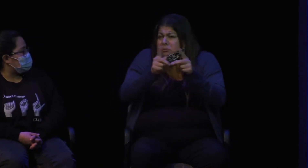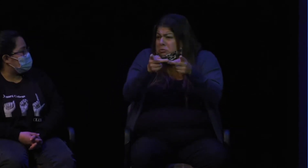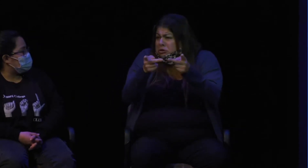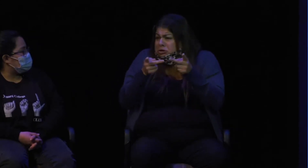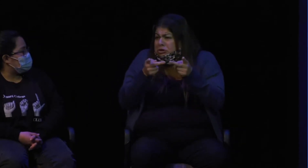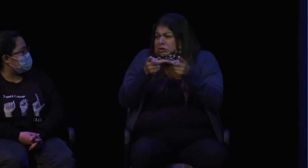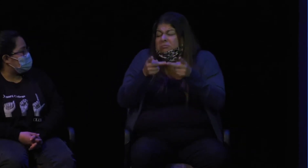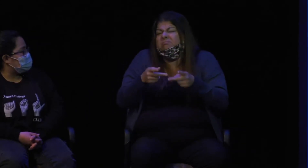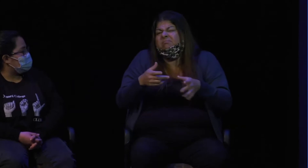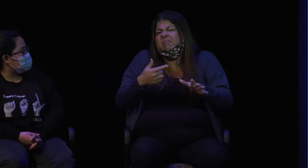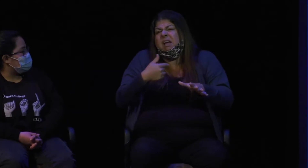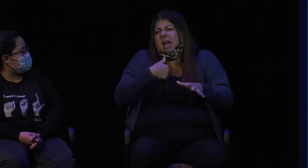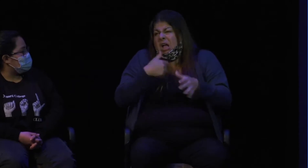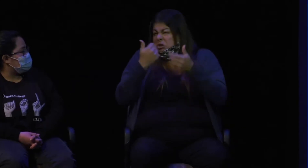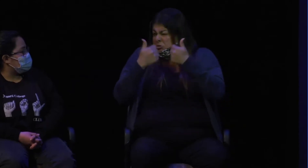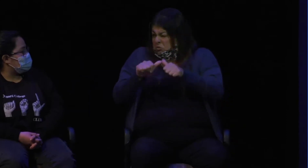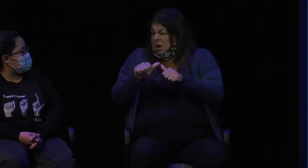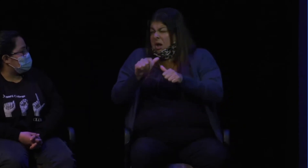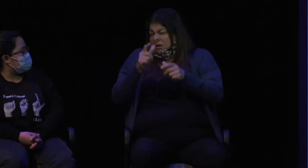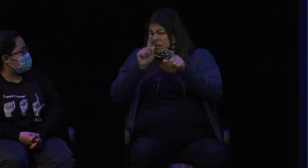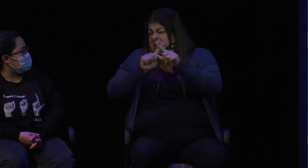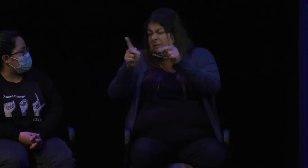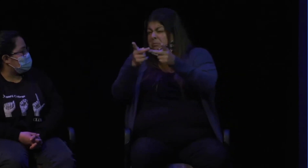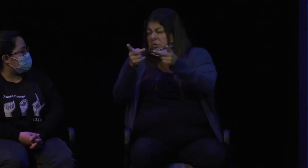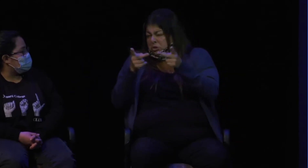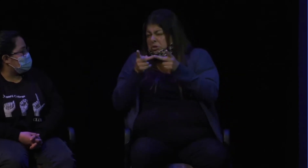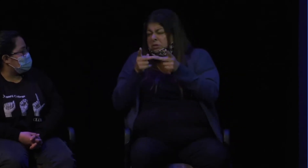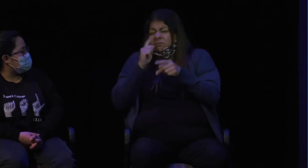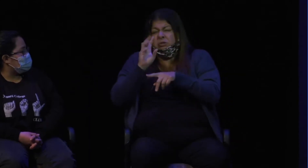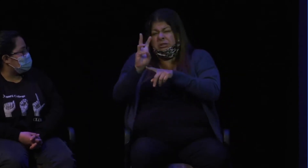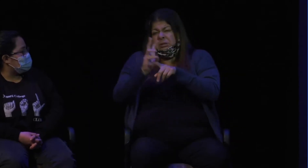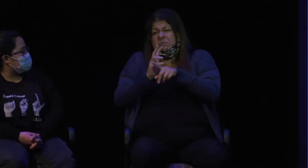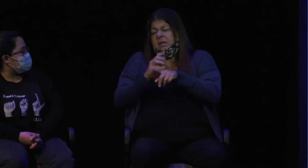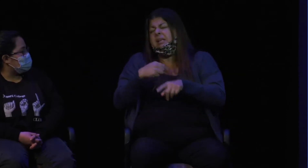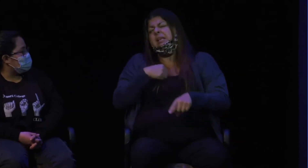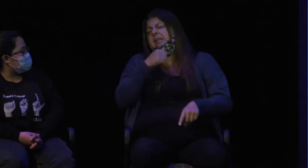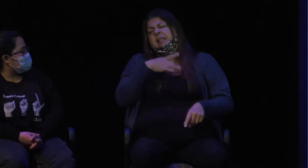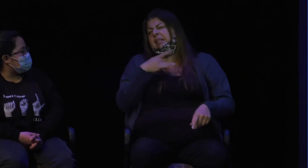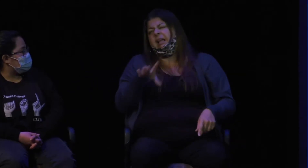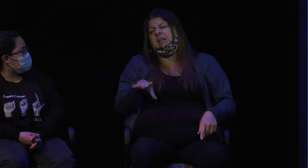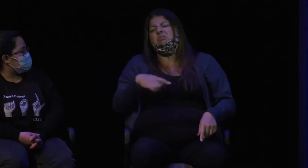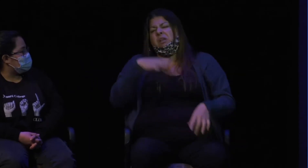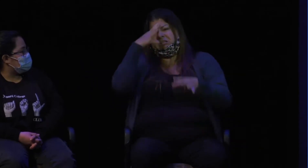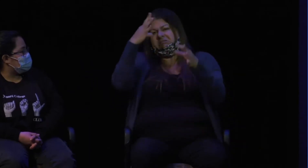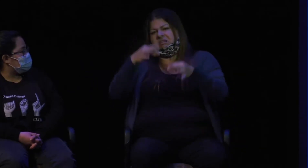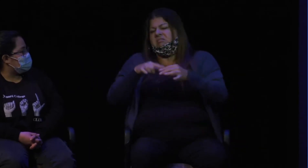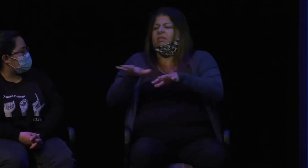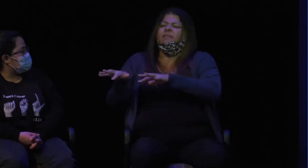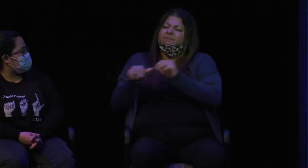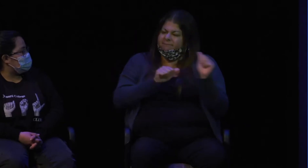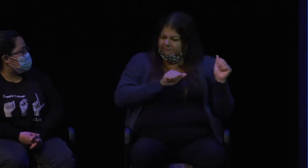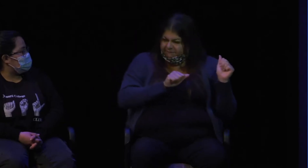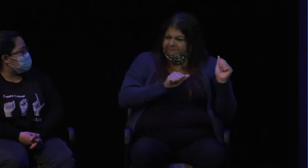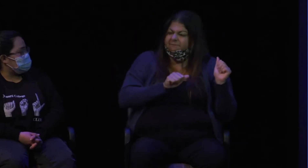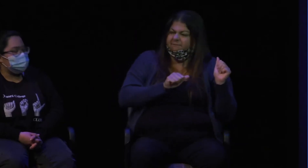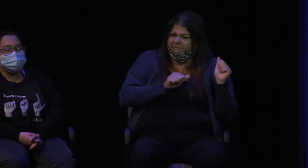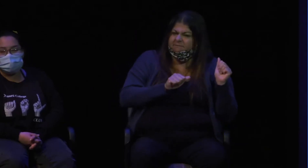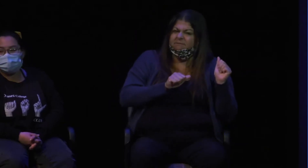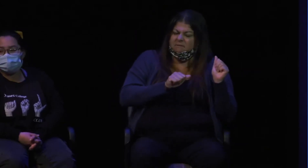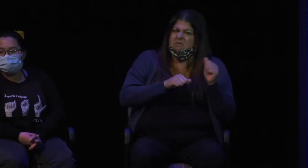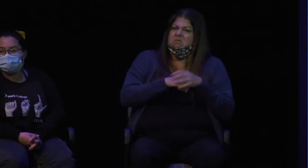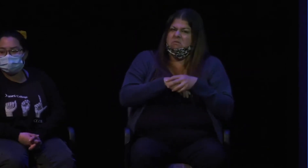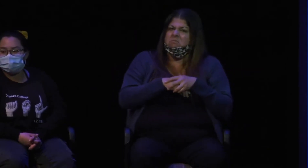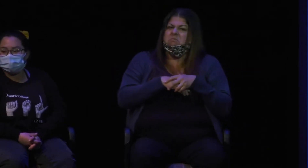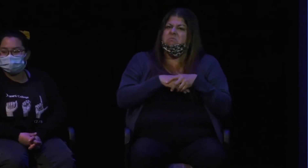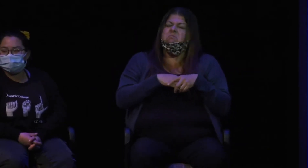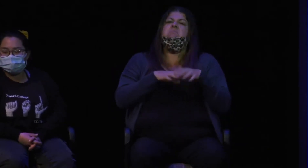profound loss now that I can't. So they started to look for different positions for me. And I tried a couple over the next